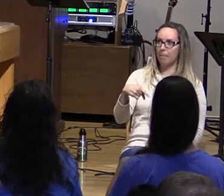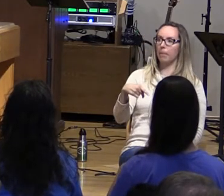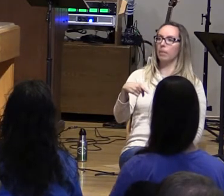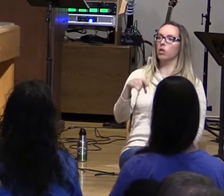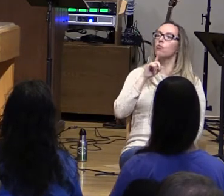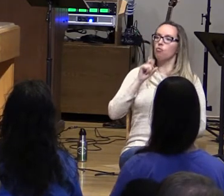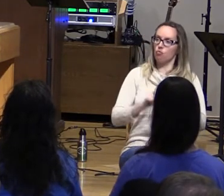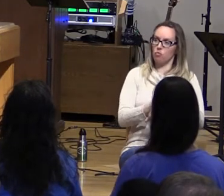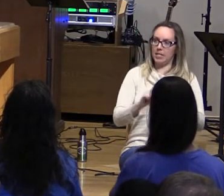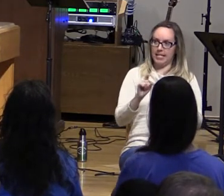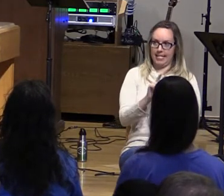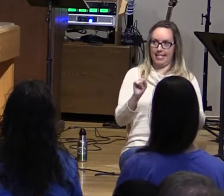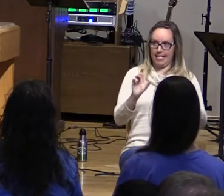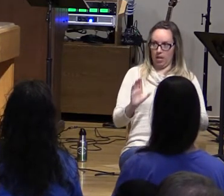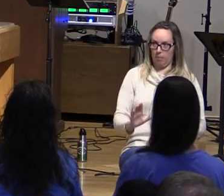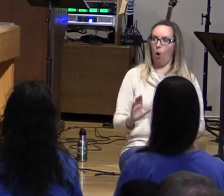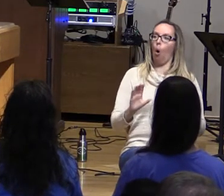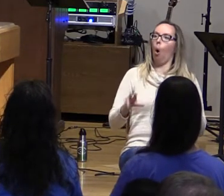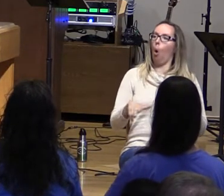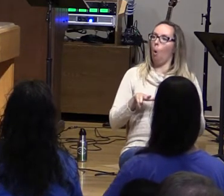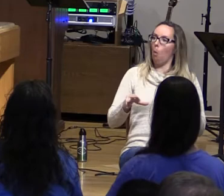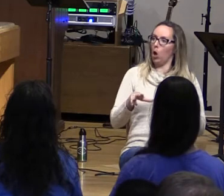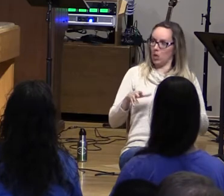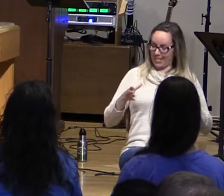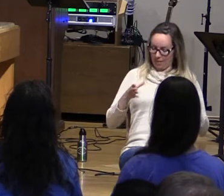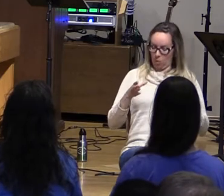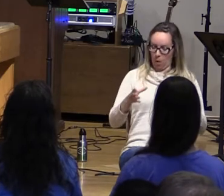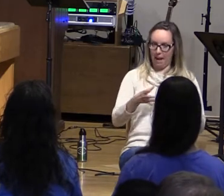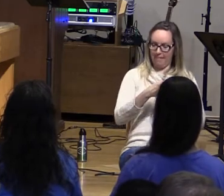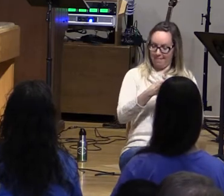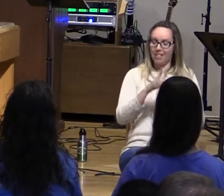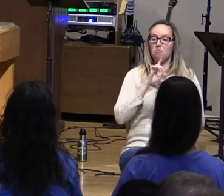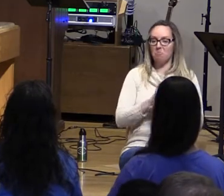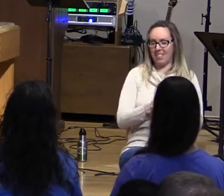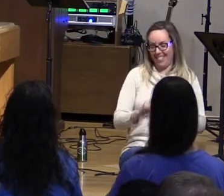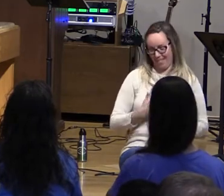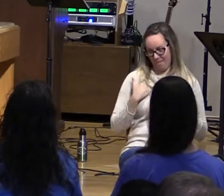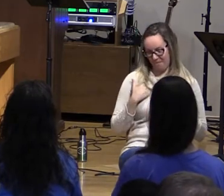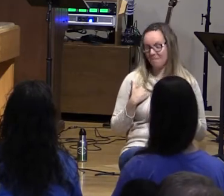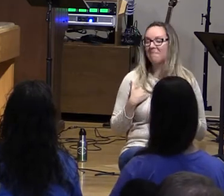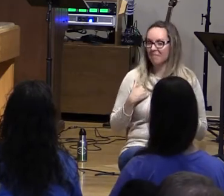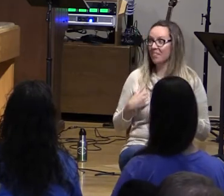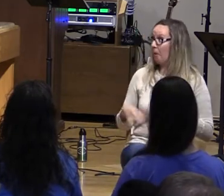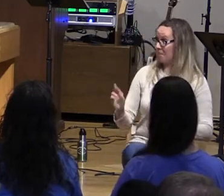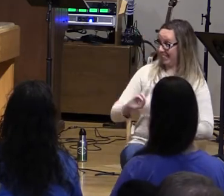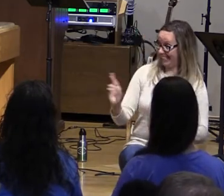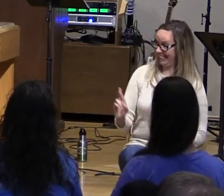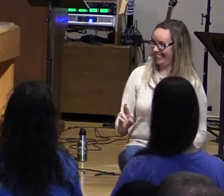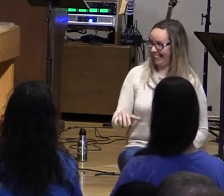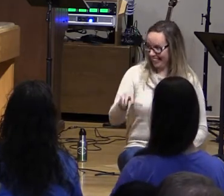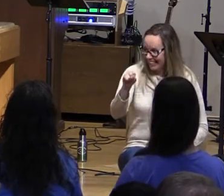a true disciple who walks in the way that leads to life. All right, are you ready?